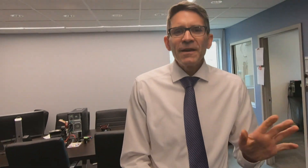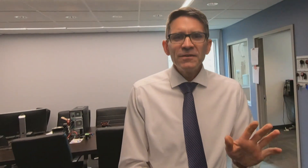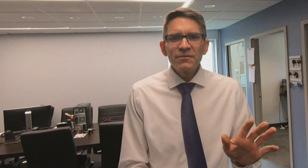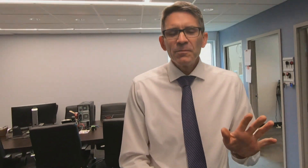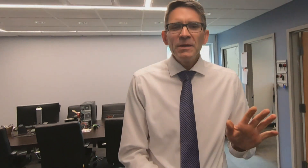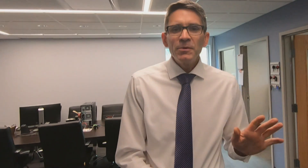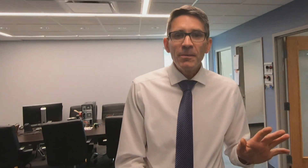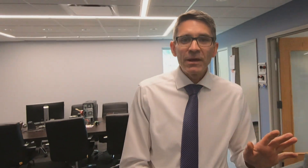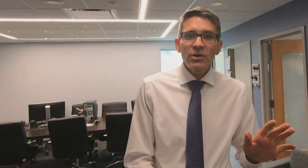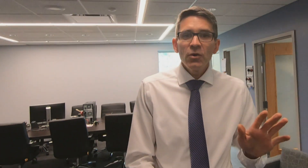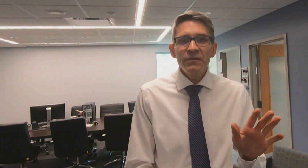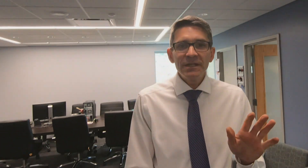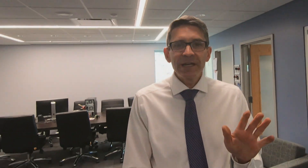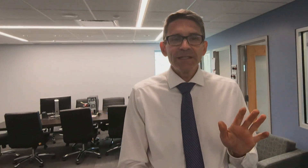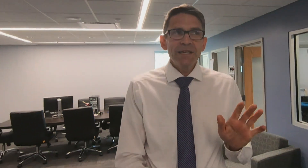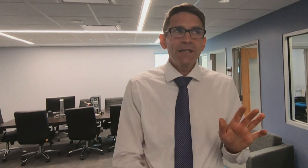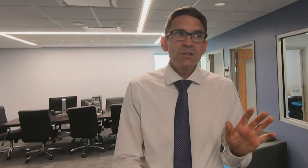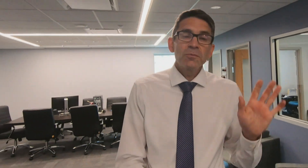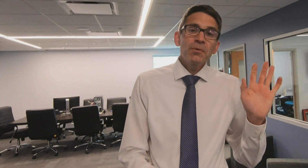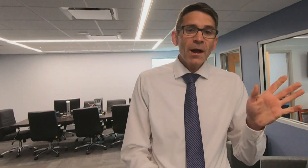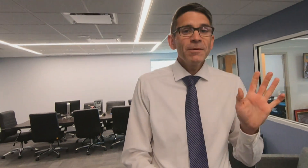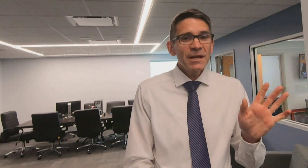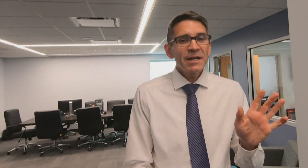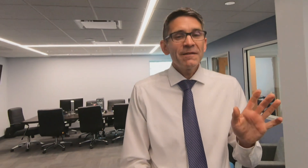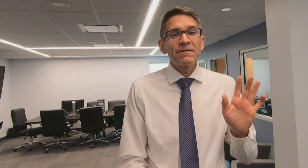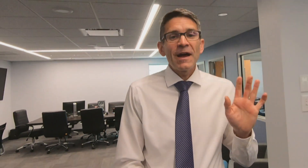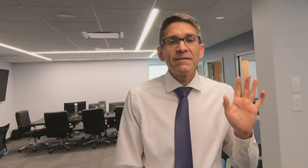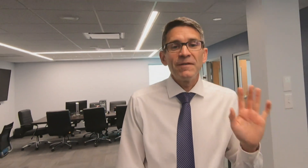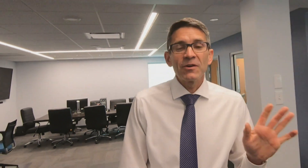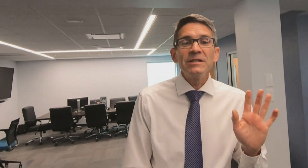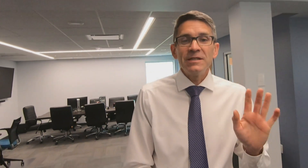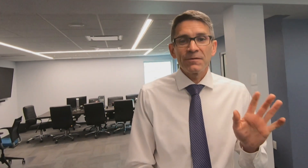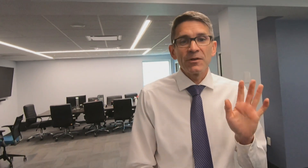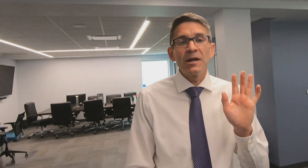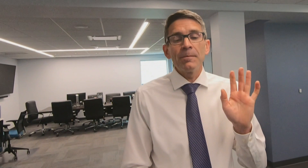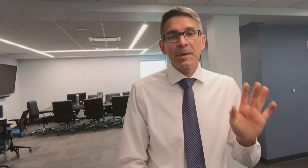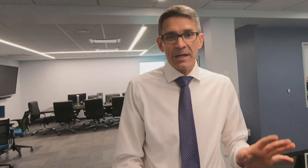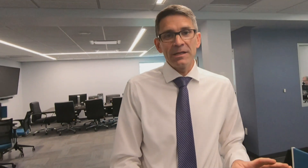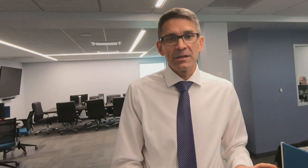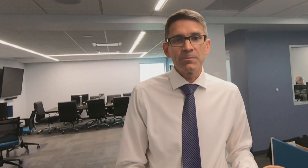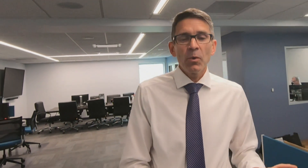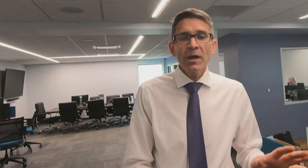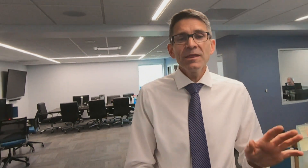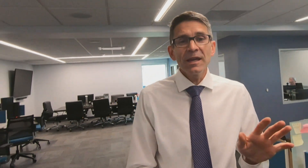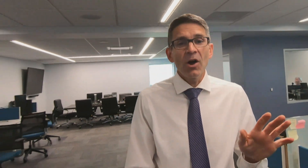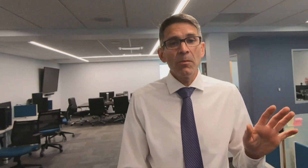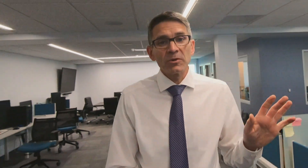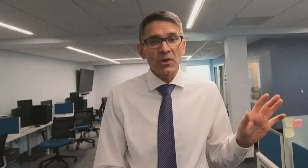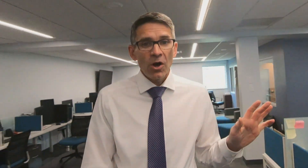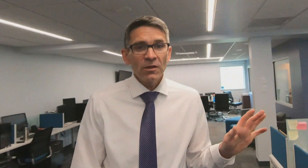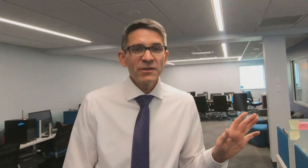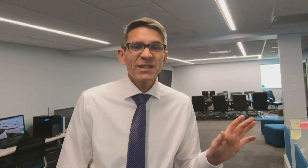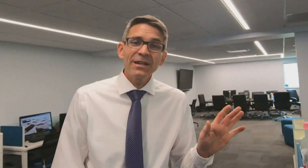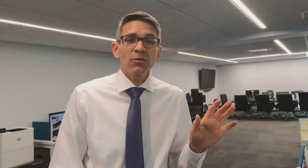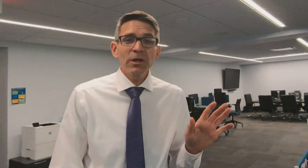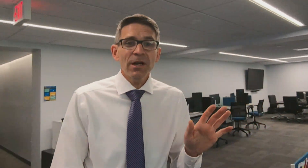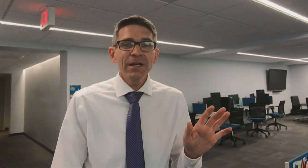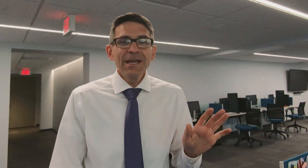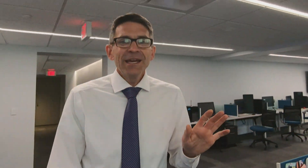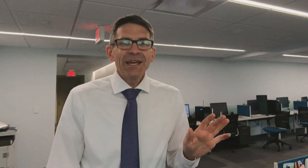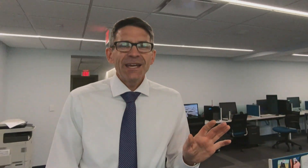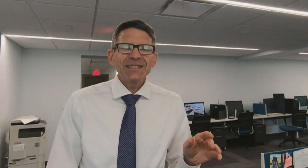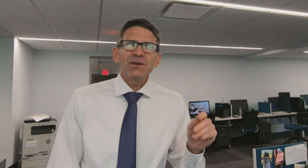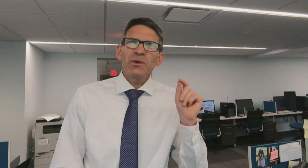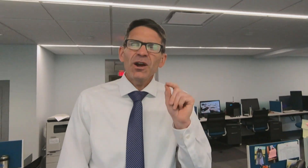Talk to five different people about COVID-19 and you're probably gonna get five very different opinions. But one thing almost all of us can agree